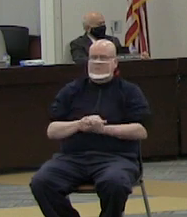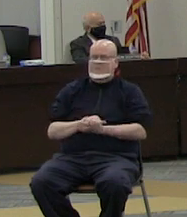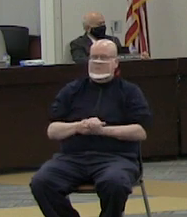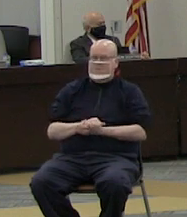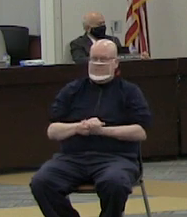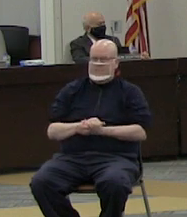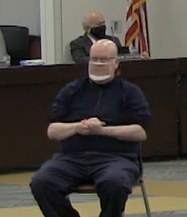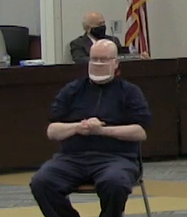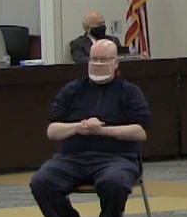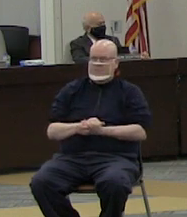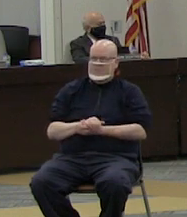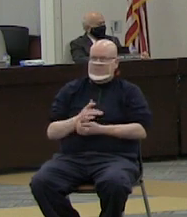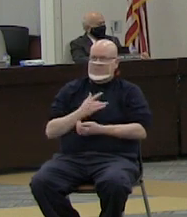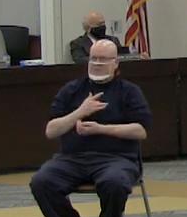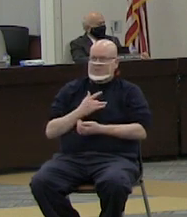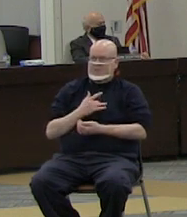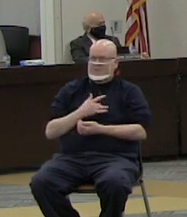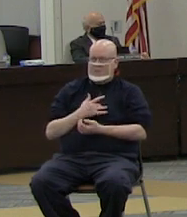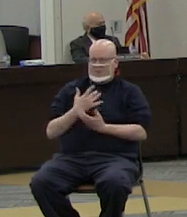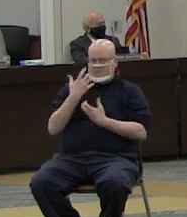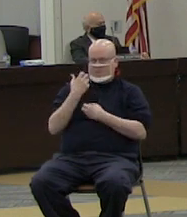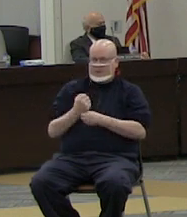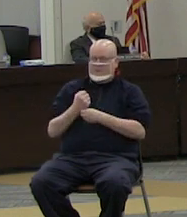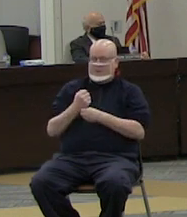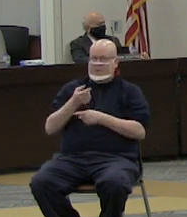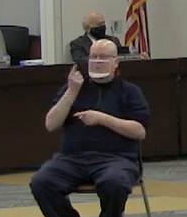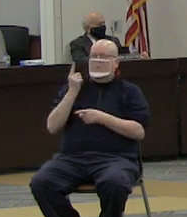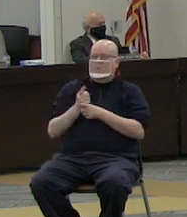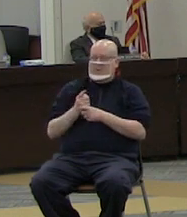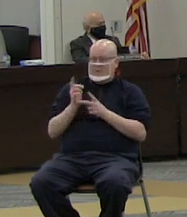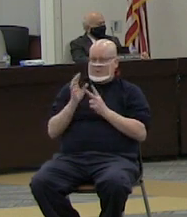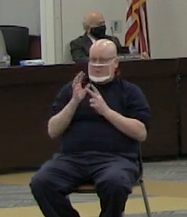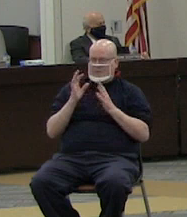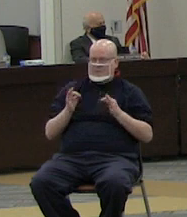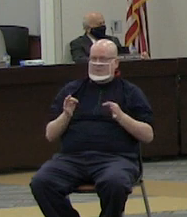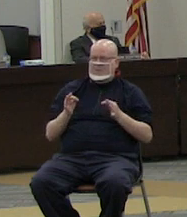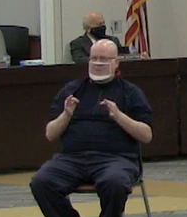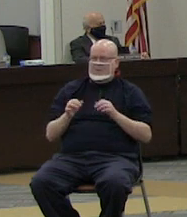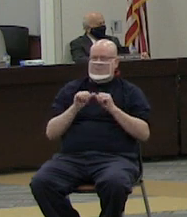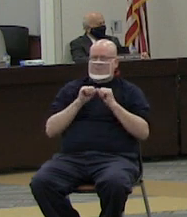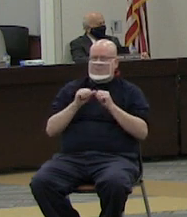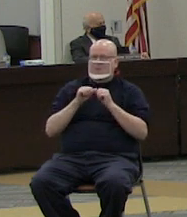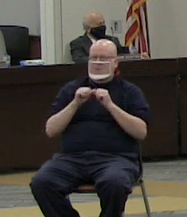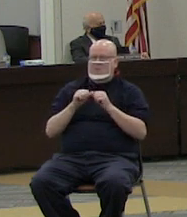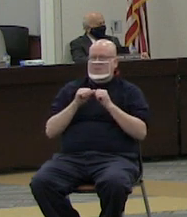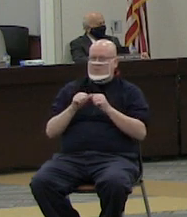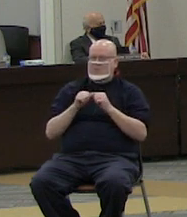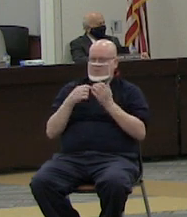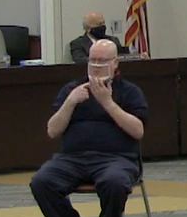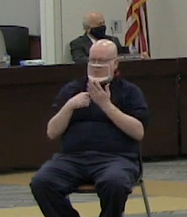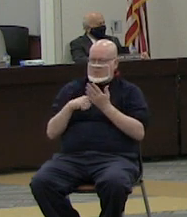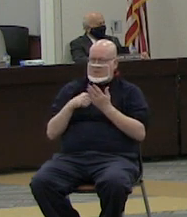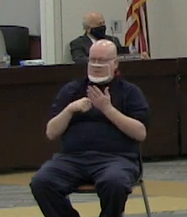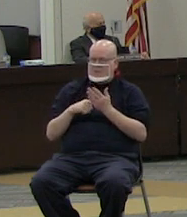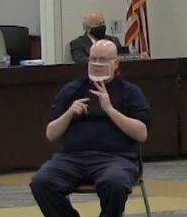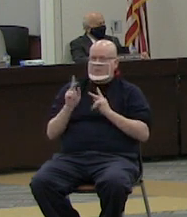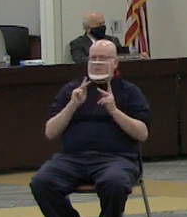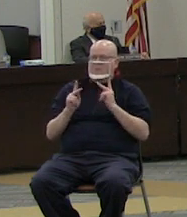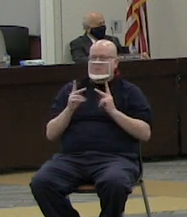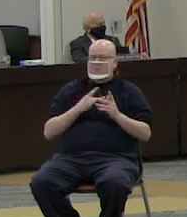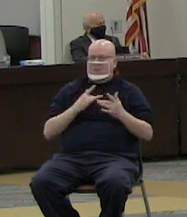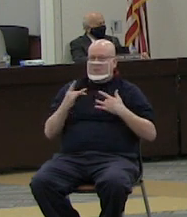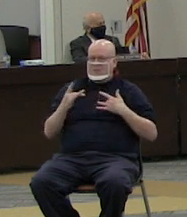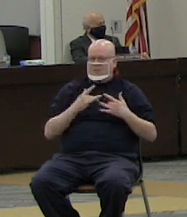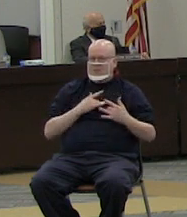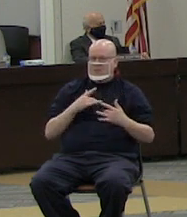But I'm confident that we're making the right decision, and we will continue to address concerns and fears that people have. I